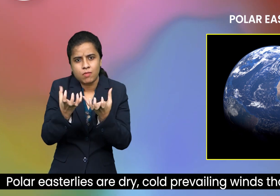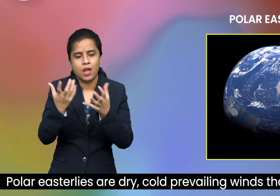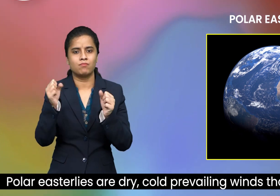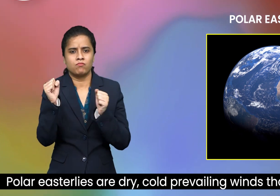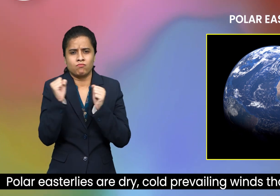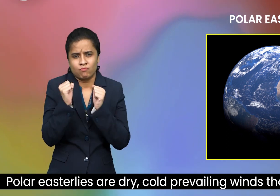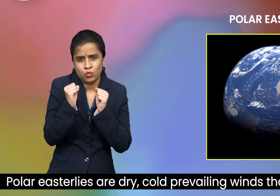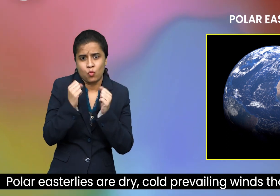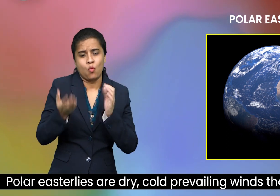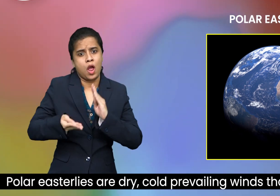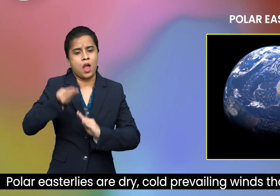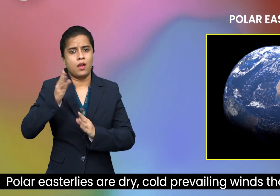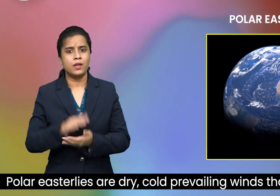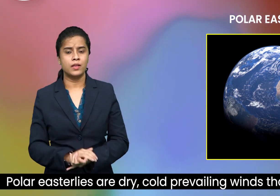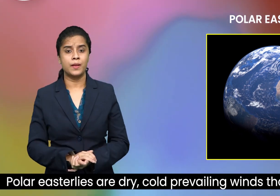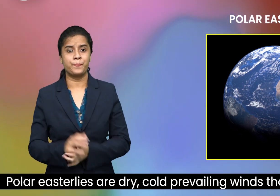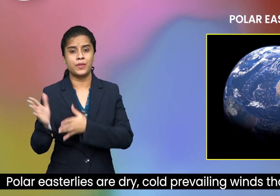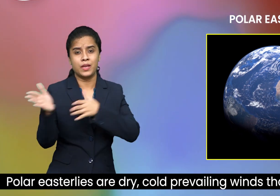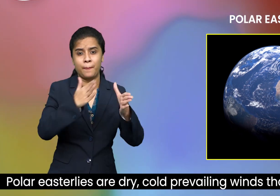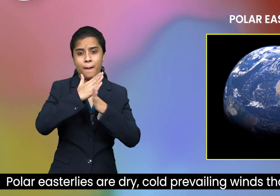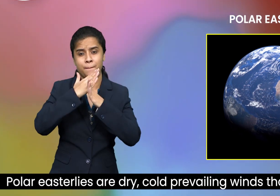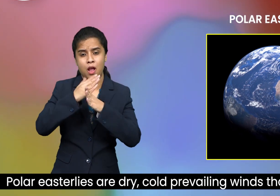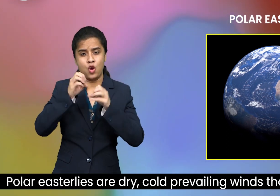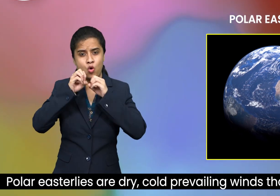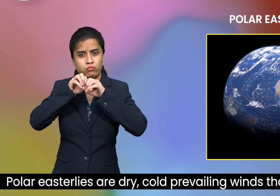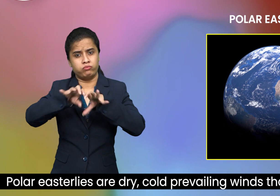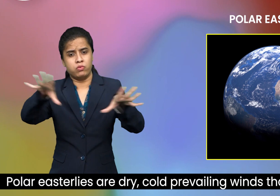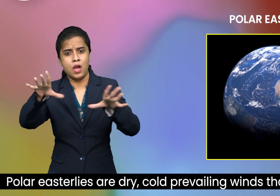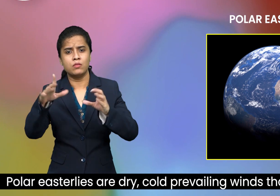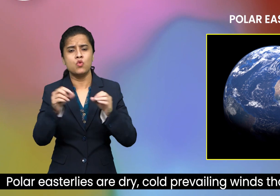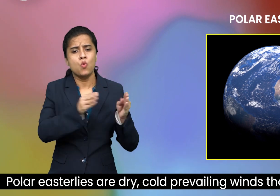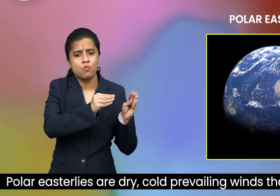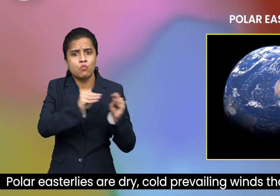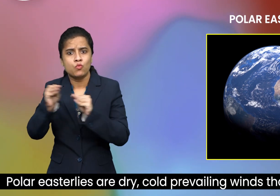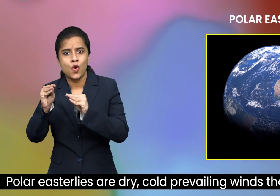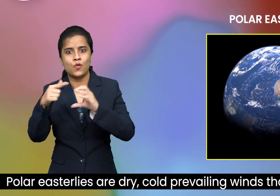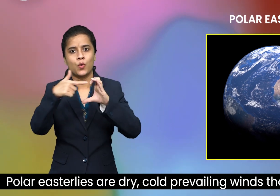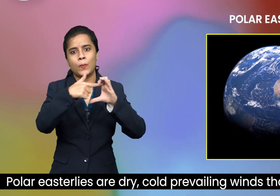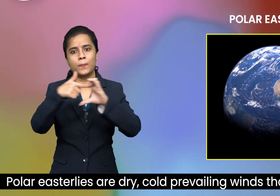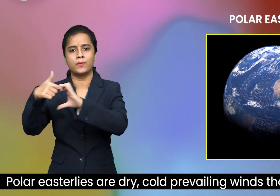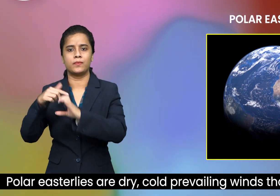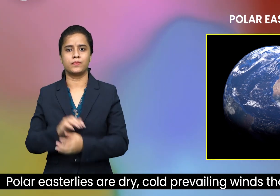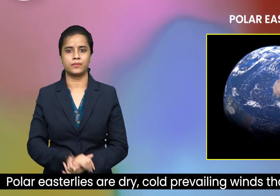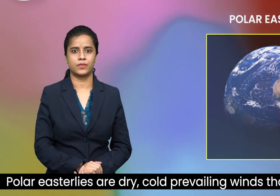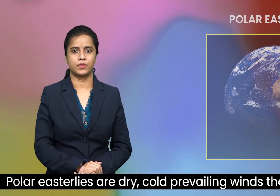cold, prevailing winds that blow from the east.